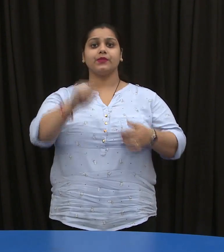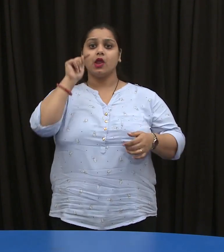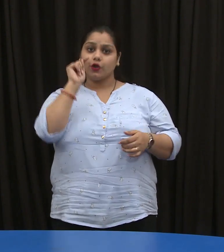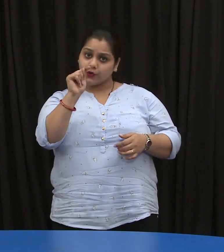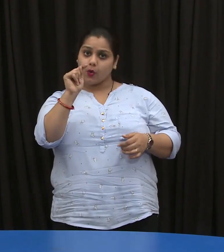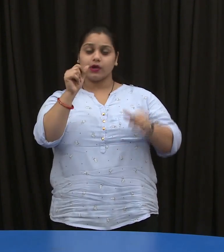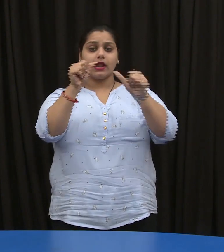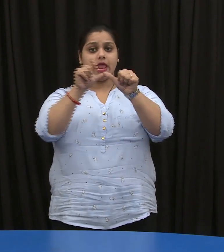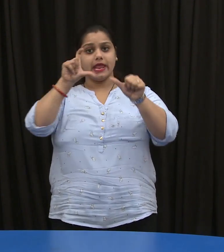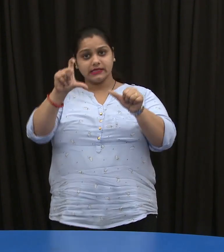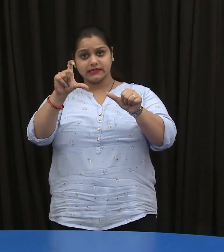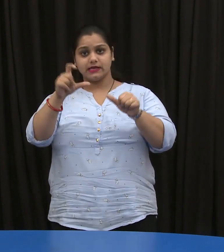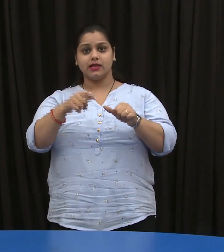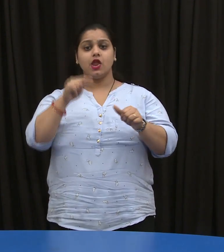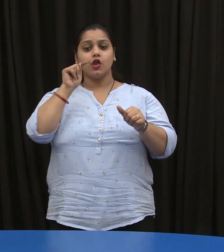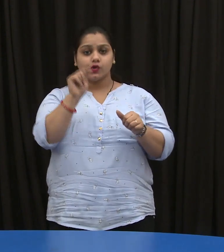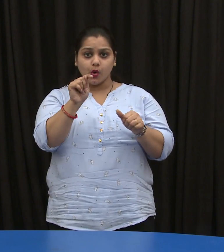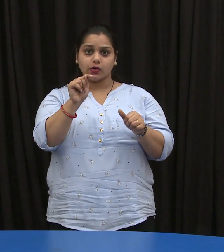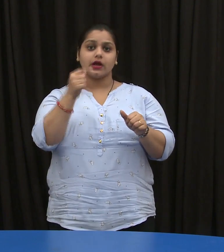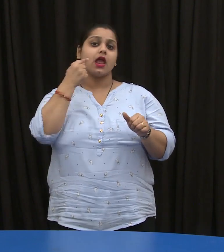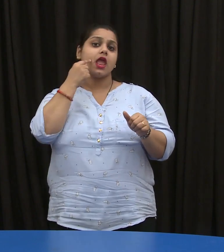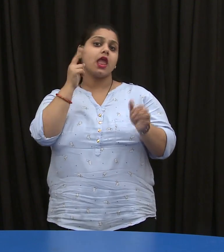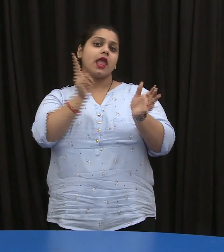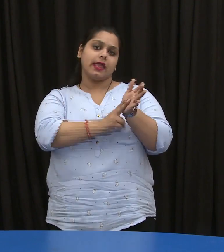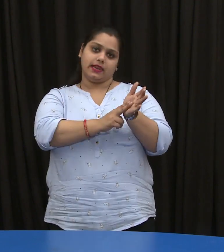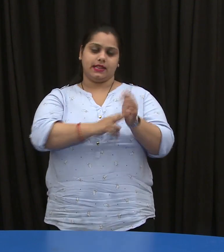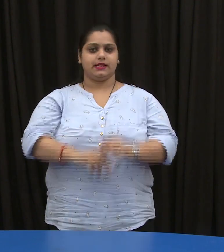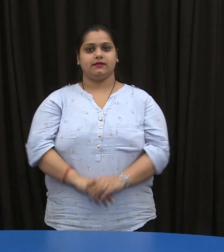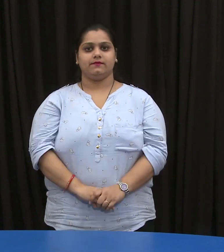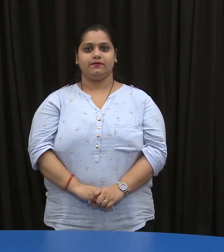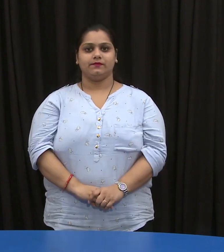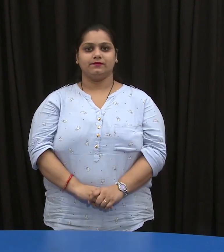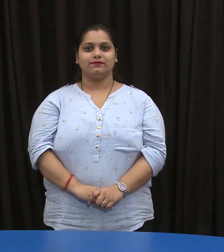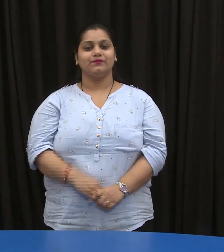signlanguage@nios.ac.in. Thank you.